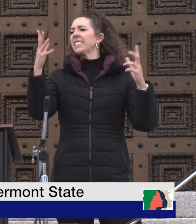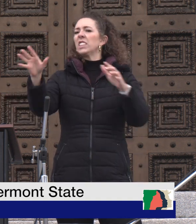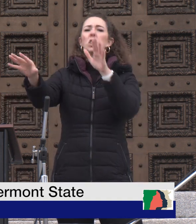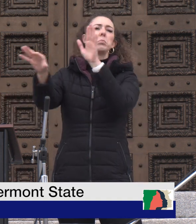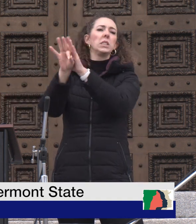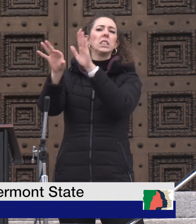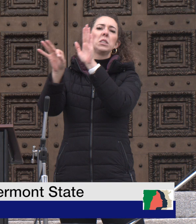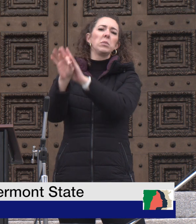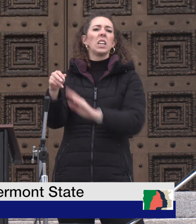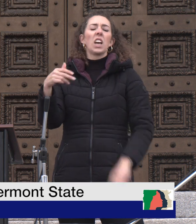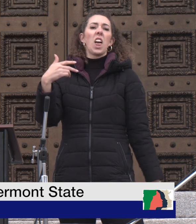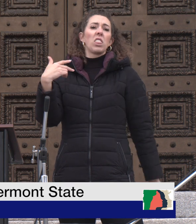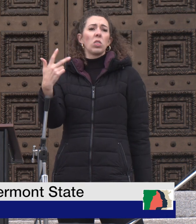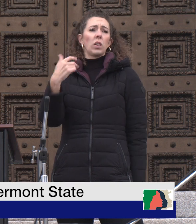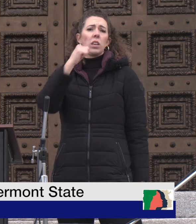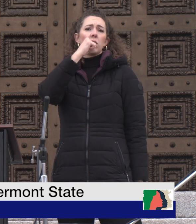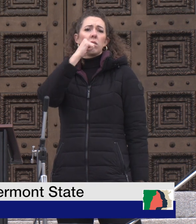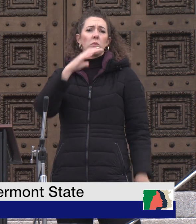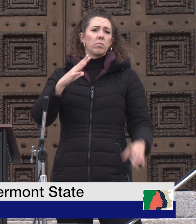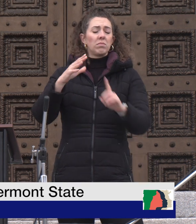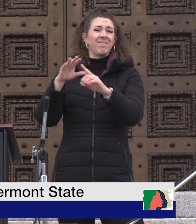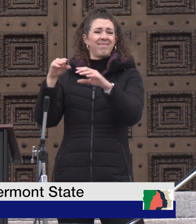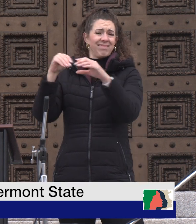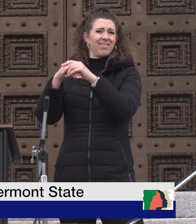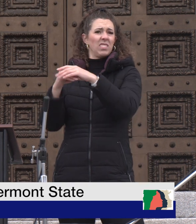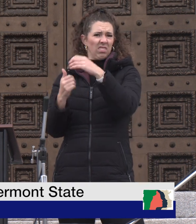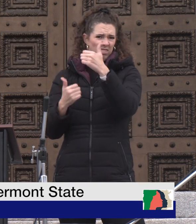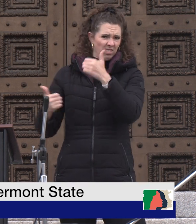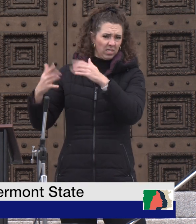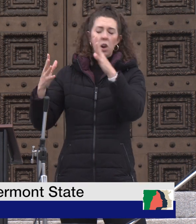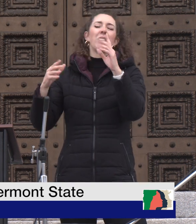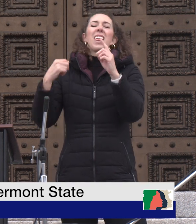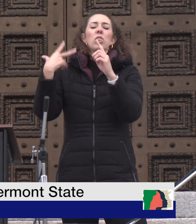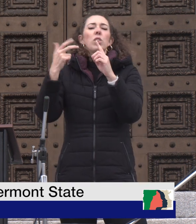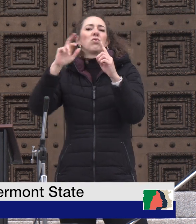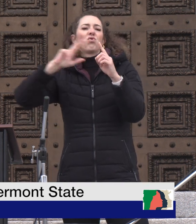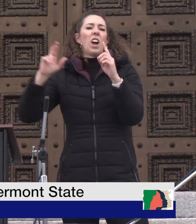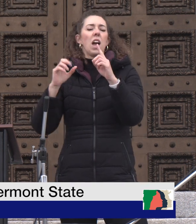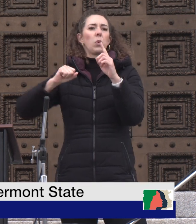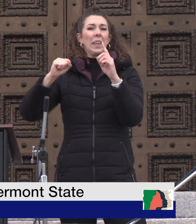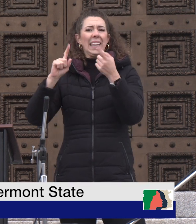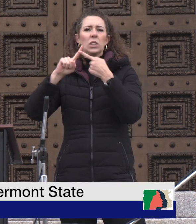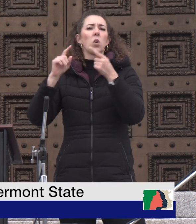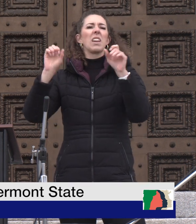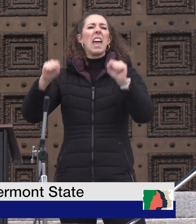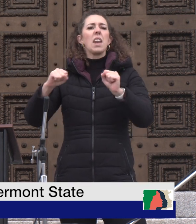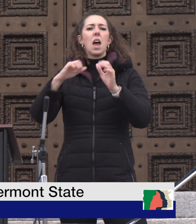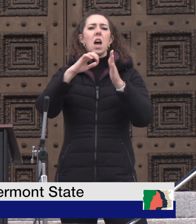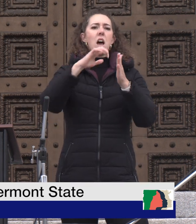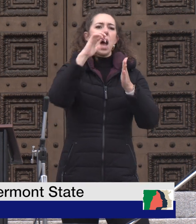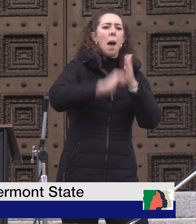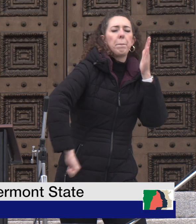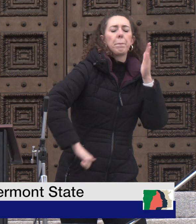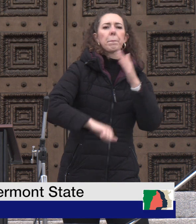three right-wing Supreme Court justices to override Roe v. Wade.